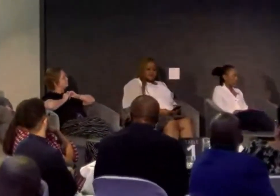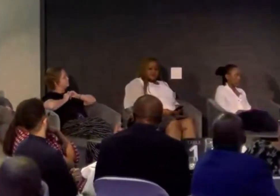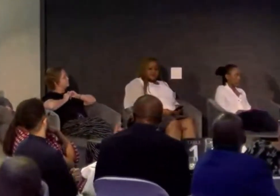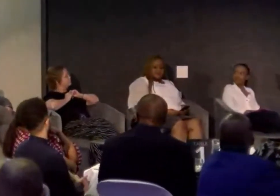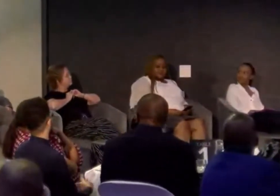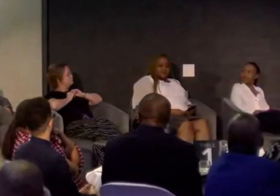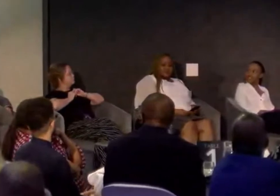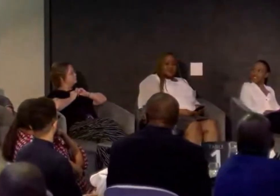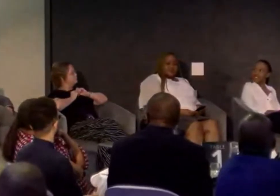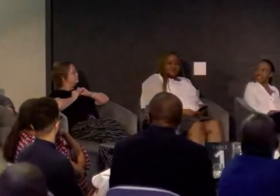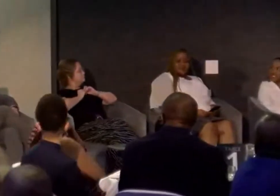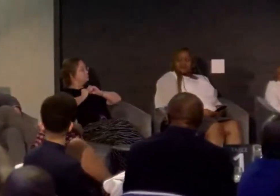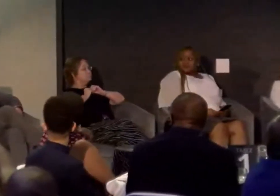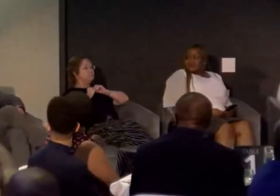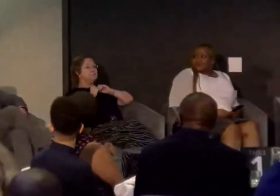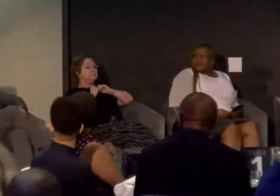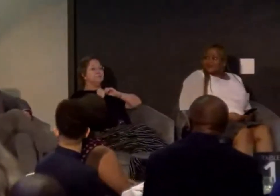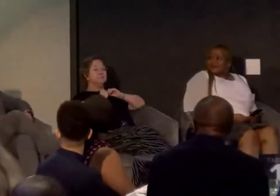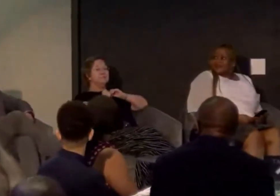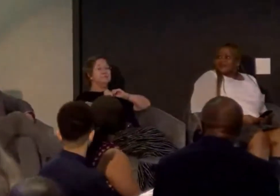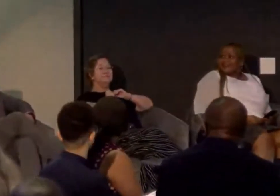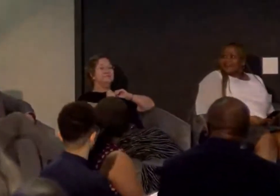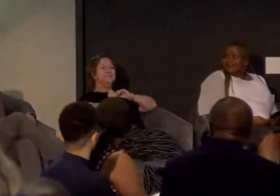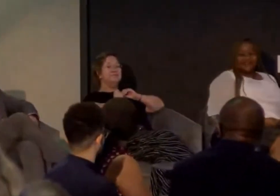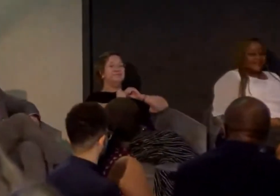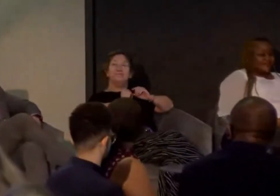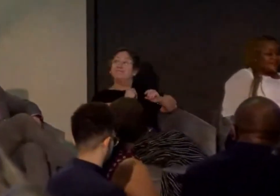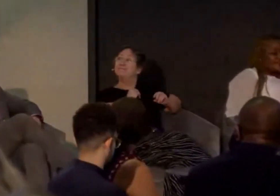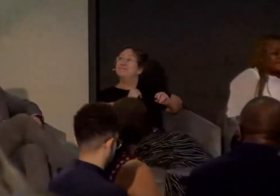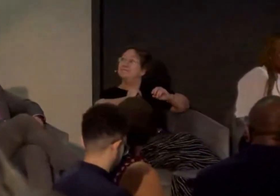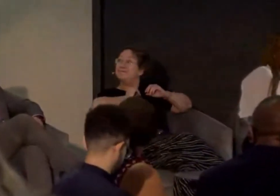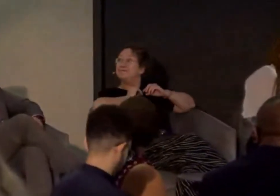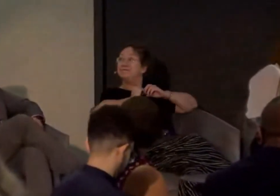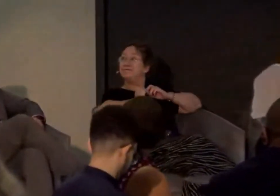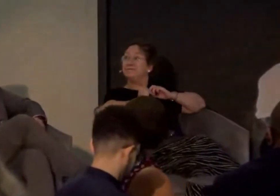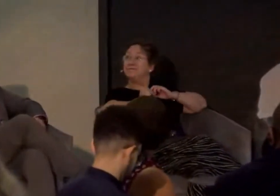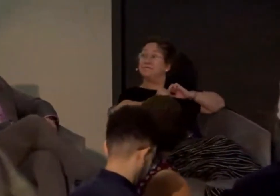there's Advocate Andy Motibe, everybody. Andy, good morning.